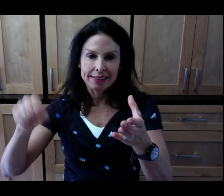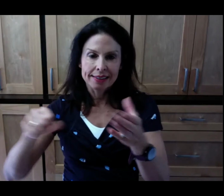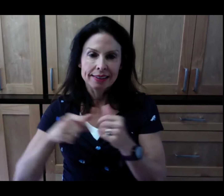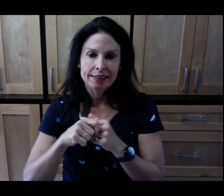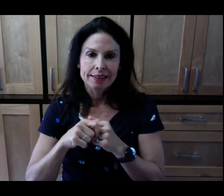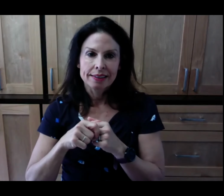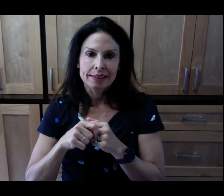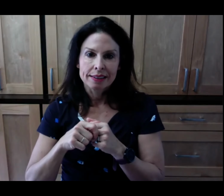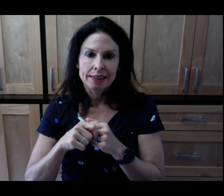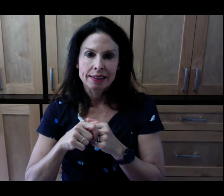is to make